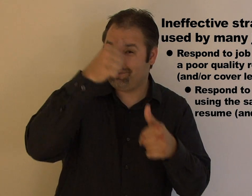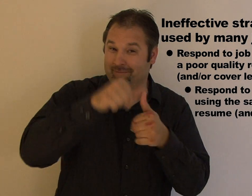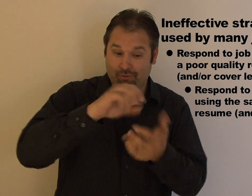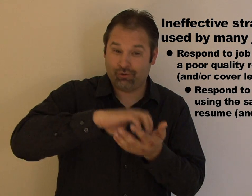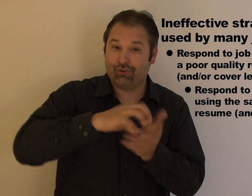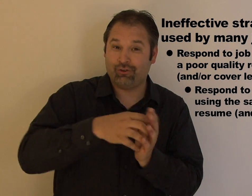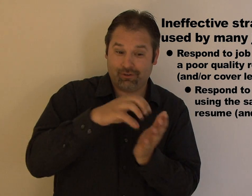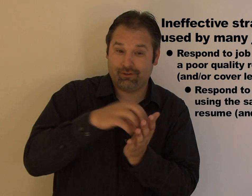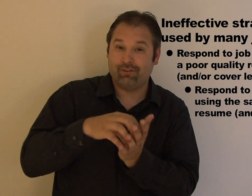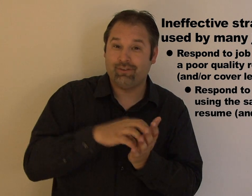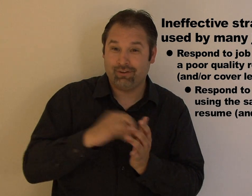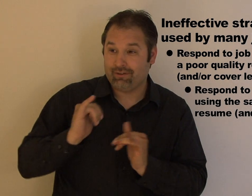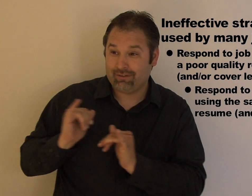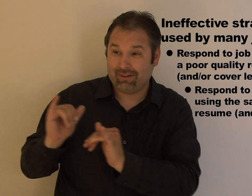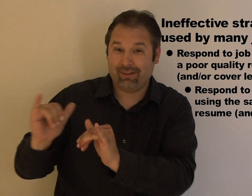recommended.